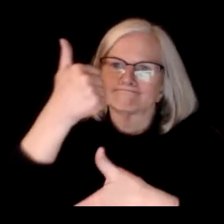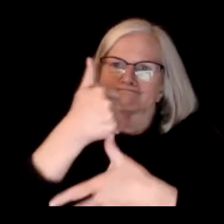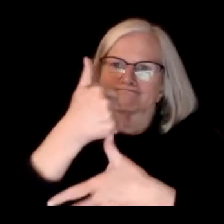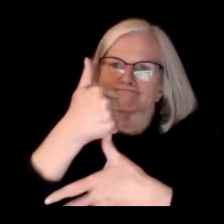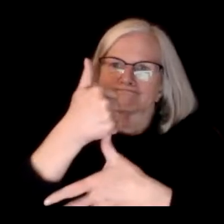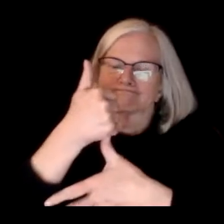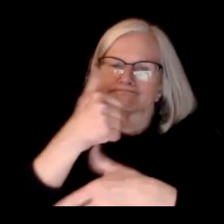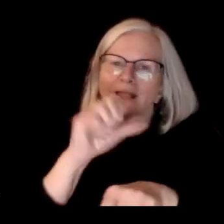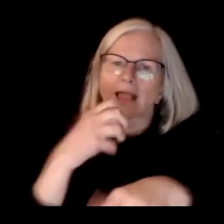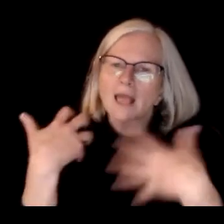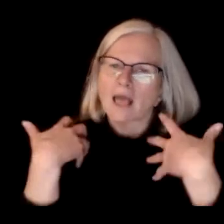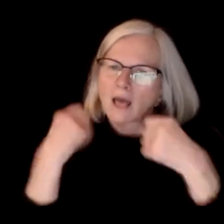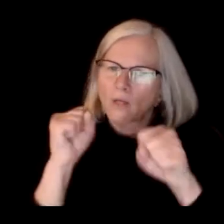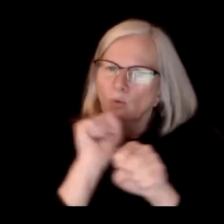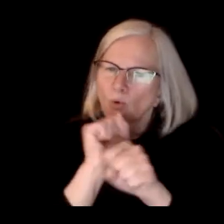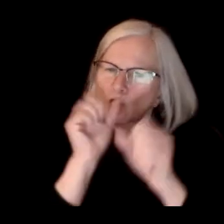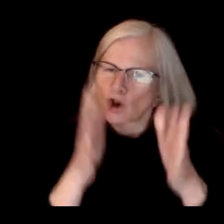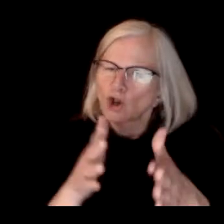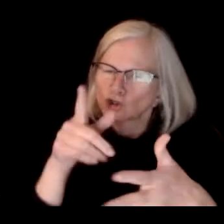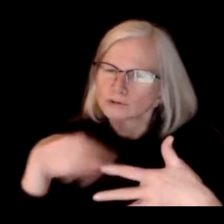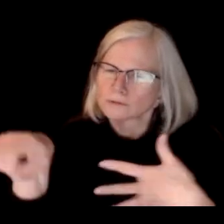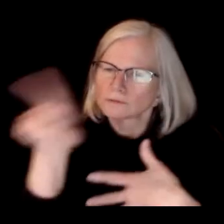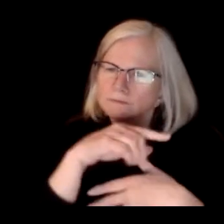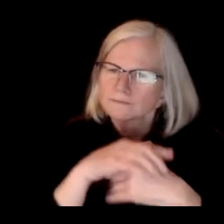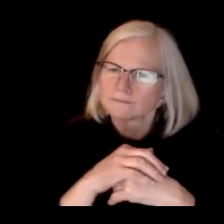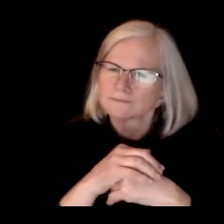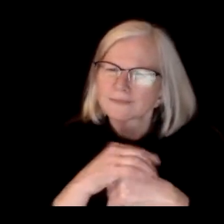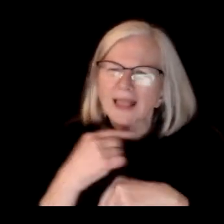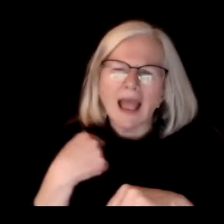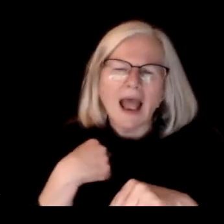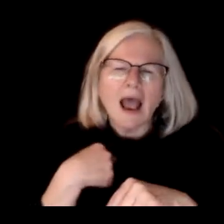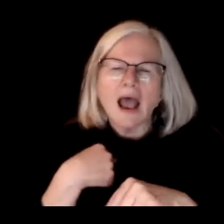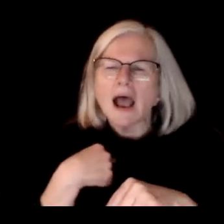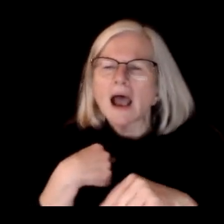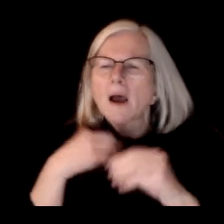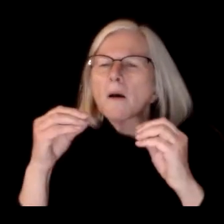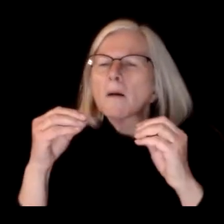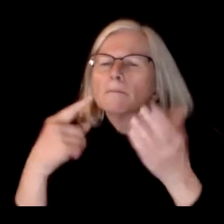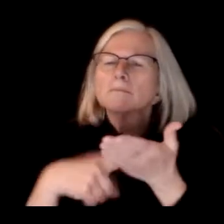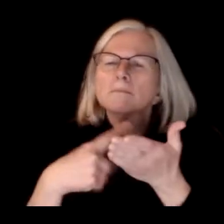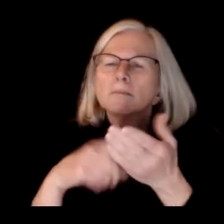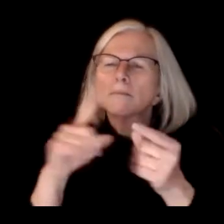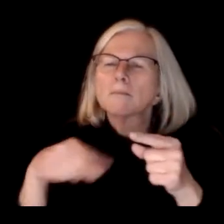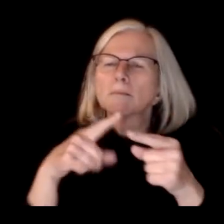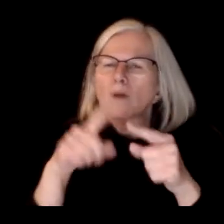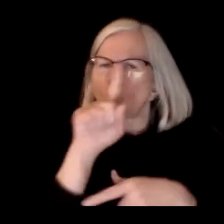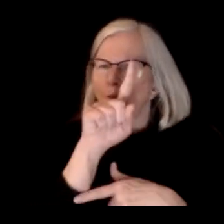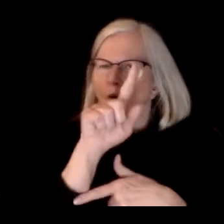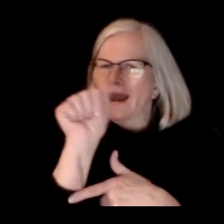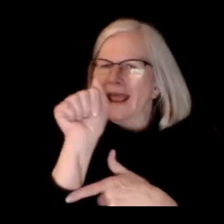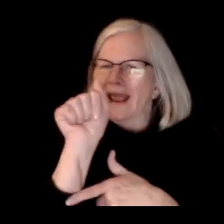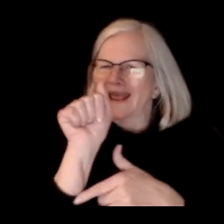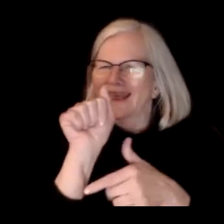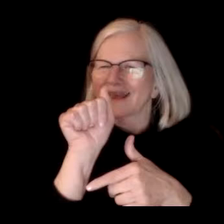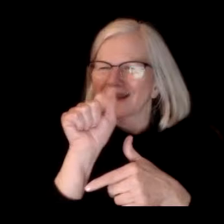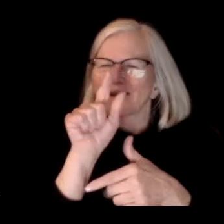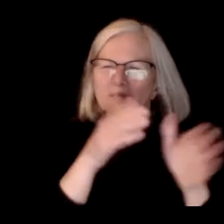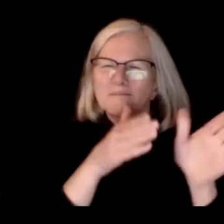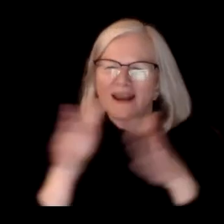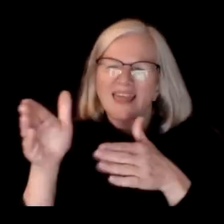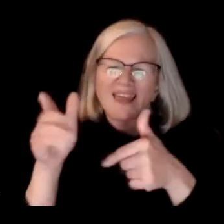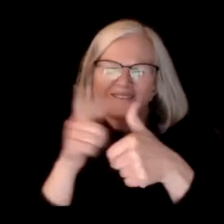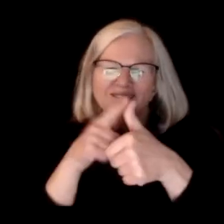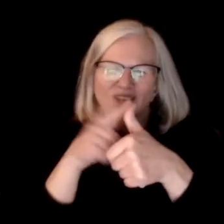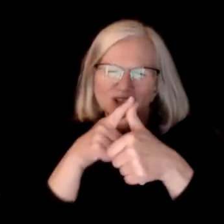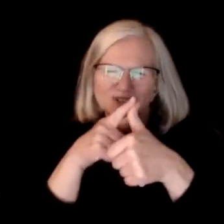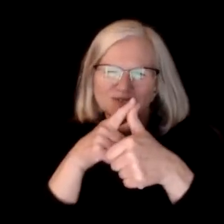really just talking about that side of 1A that has to do with healthcare workers. The long-term care